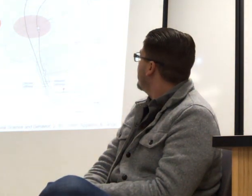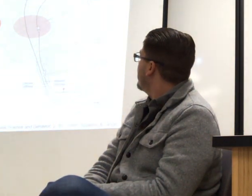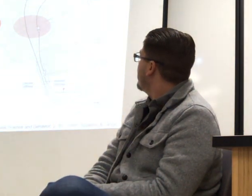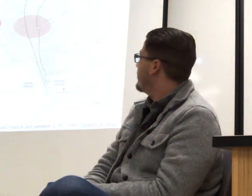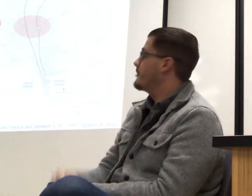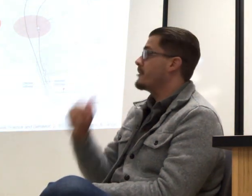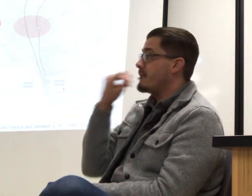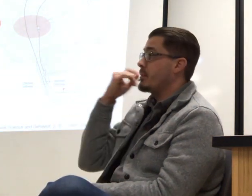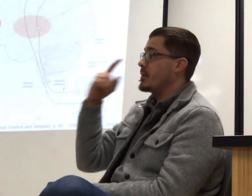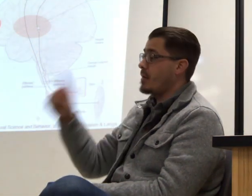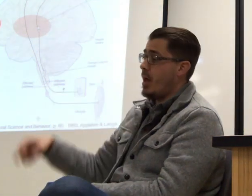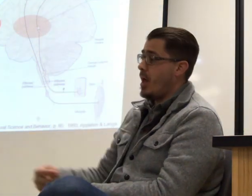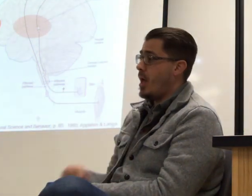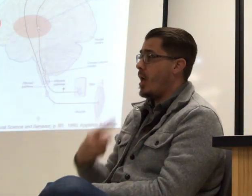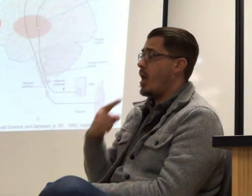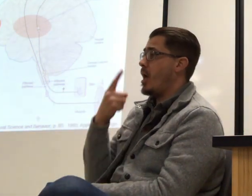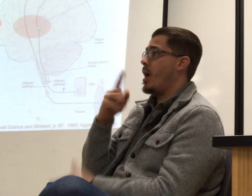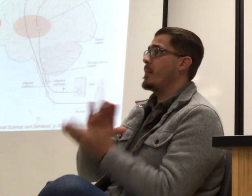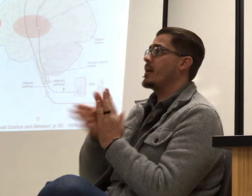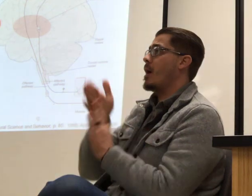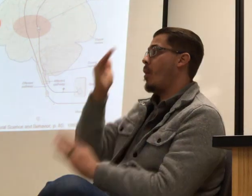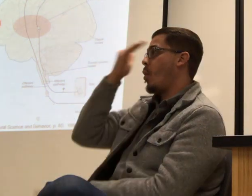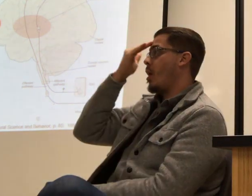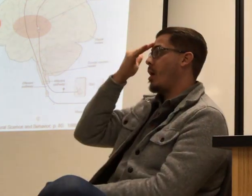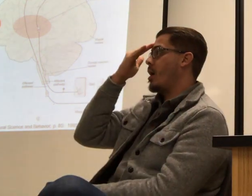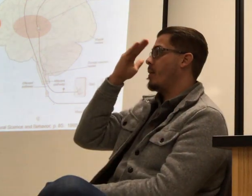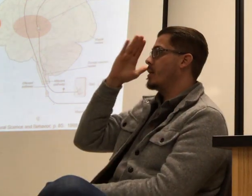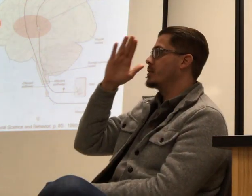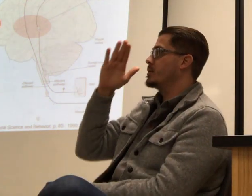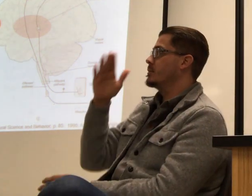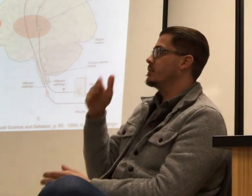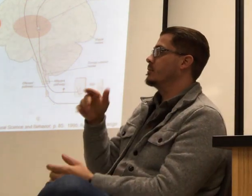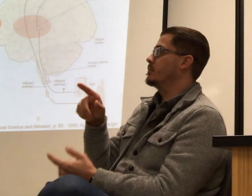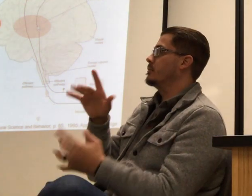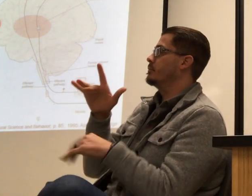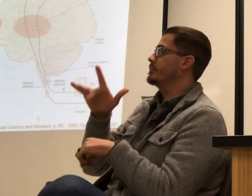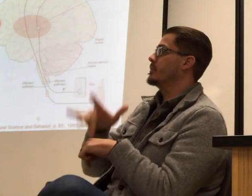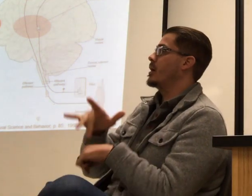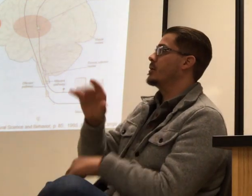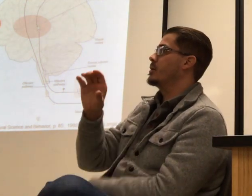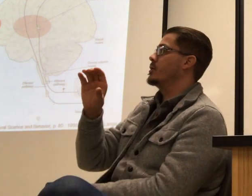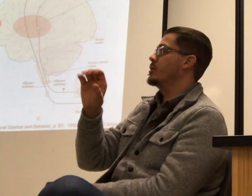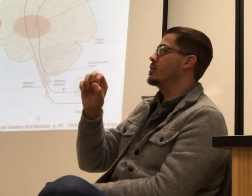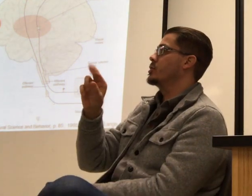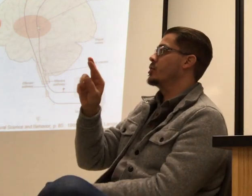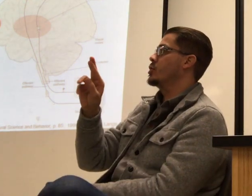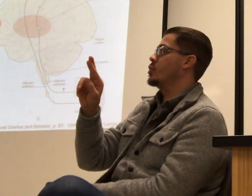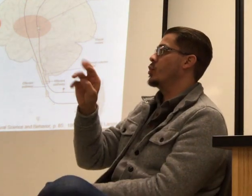if something is to reach your awareness, it must reach the cerebral cortex.